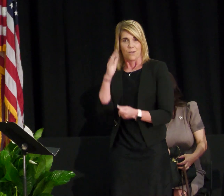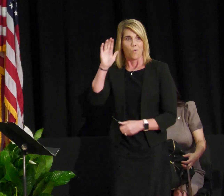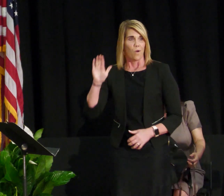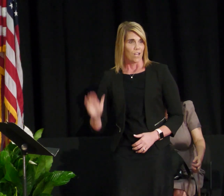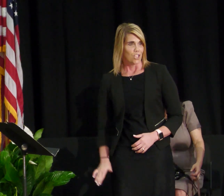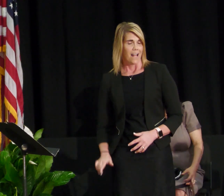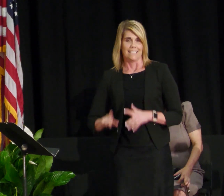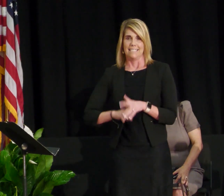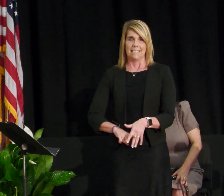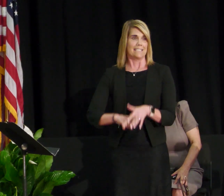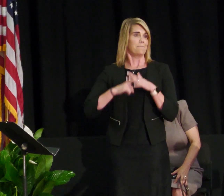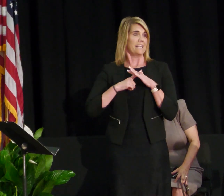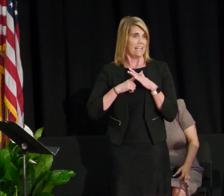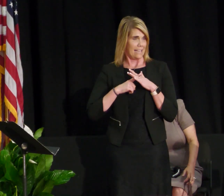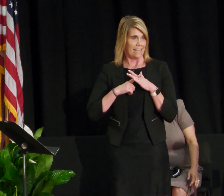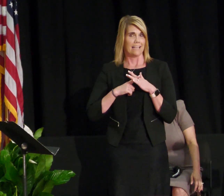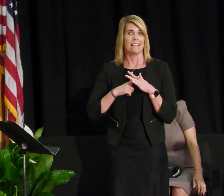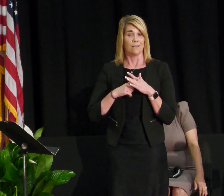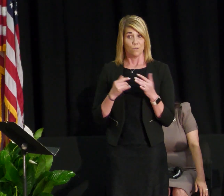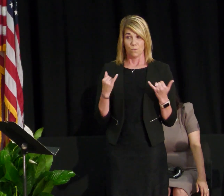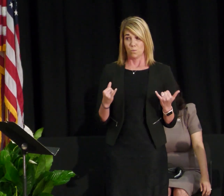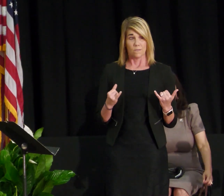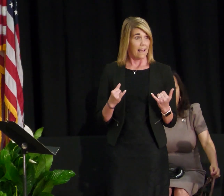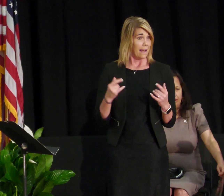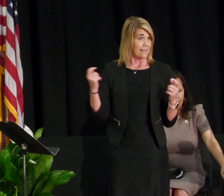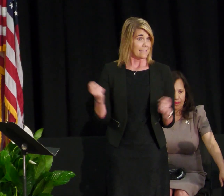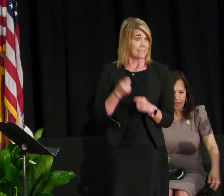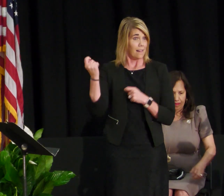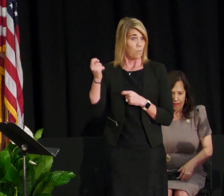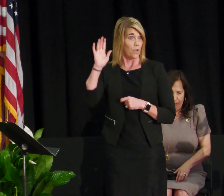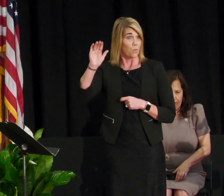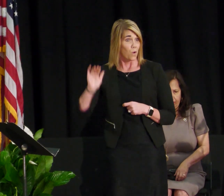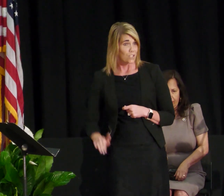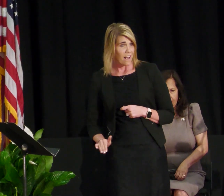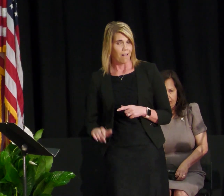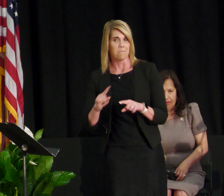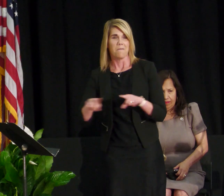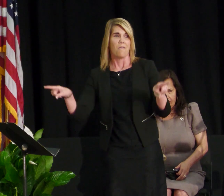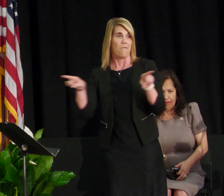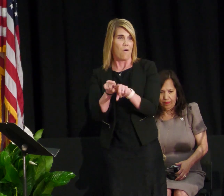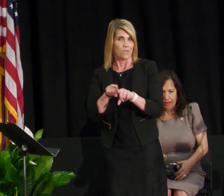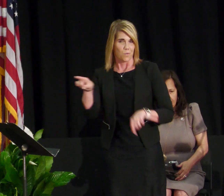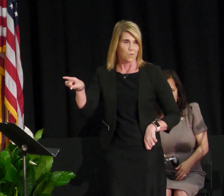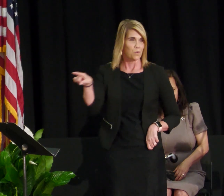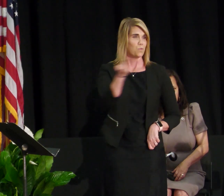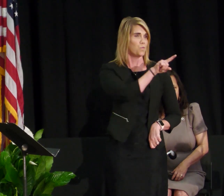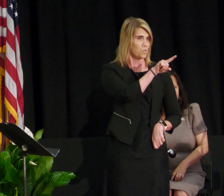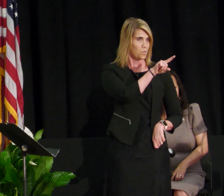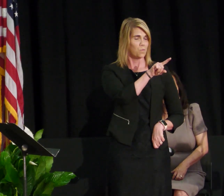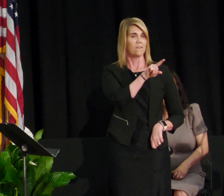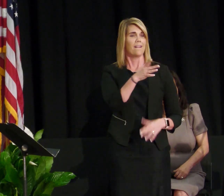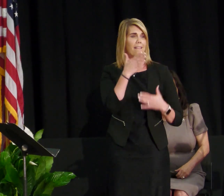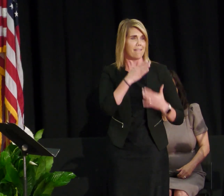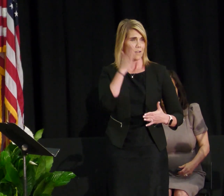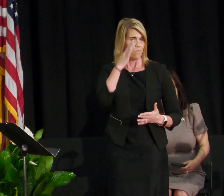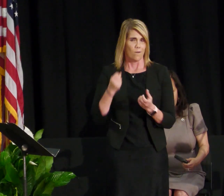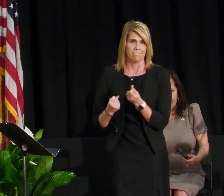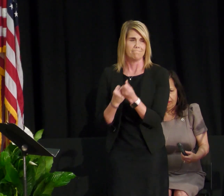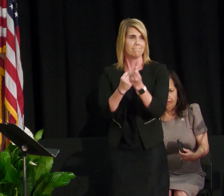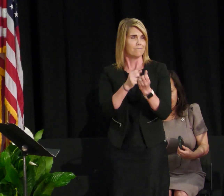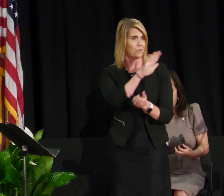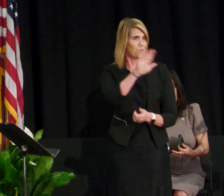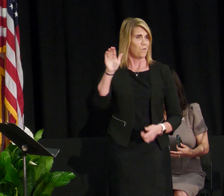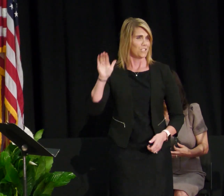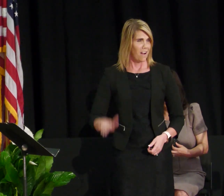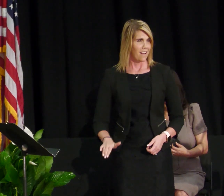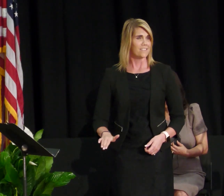You have been there since day one supporting your child up until today to celebrate your child's success. But we also want to celebrate